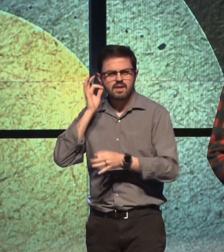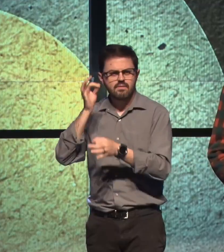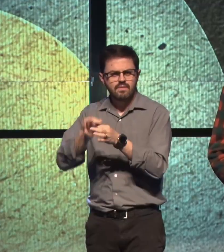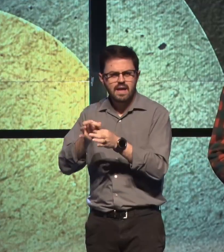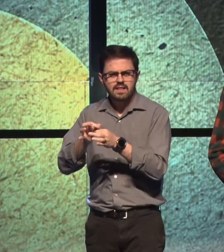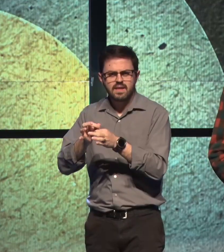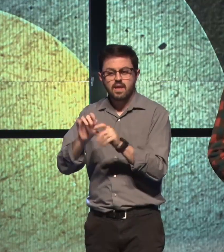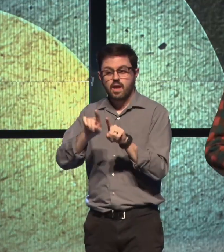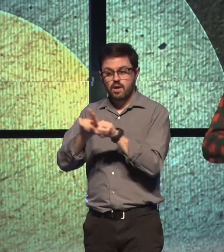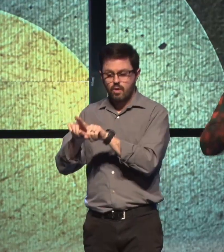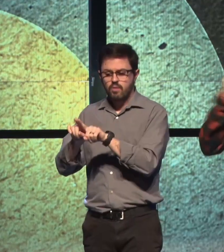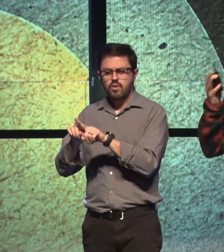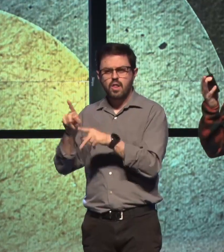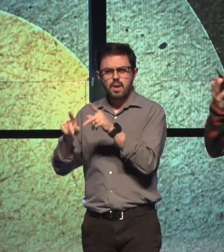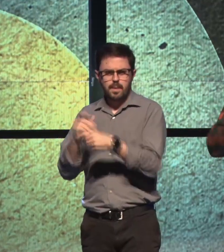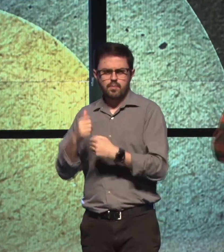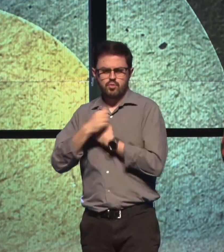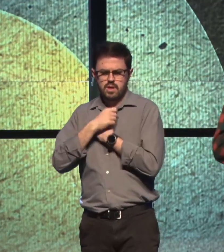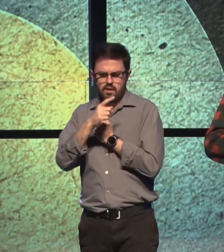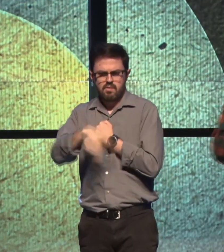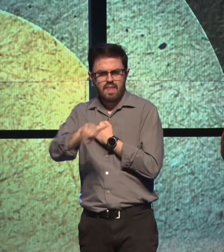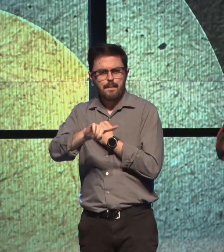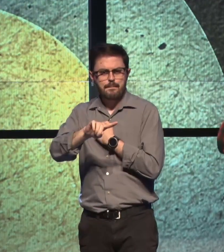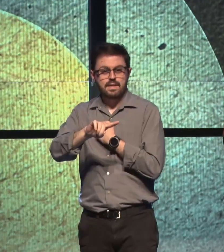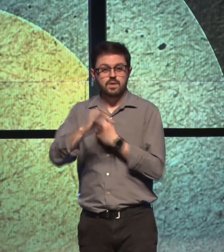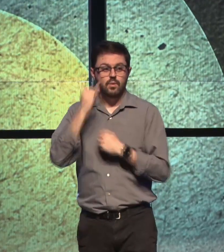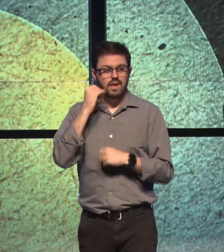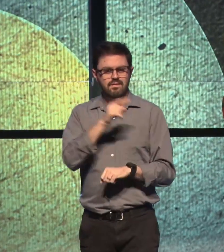them. Right? So if you are a person who says,